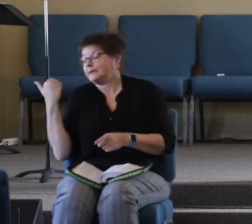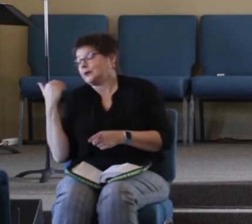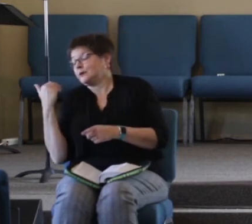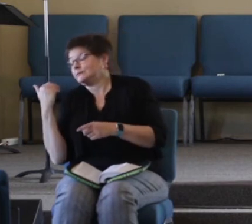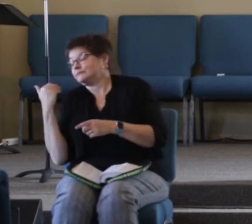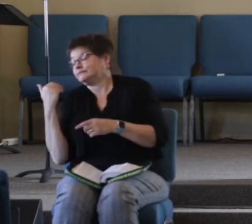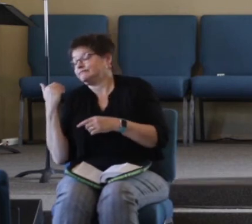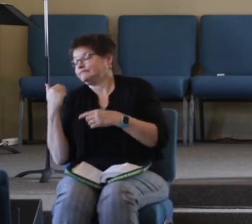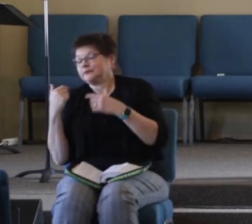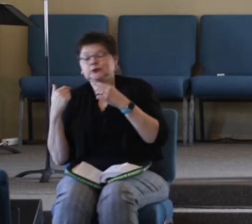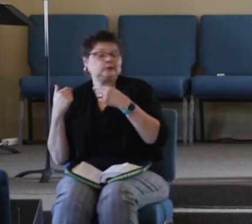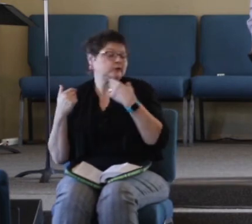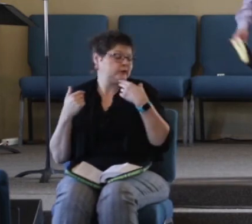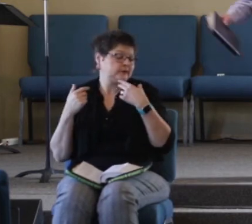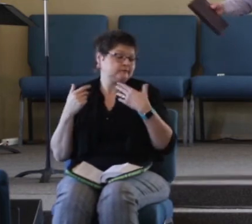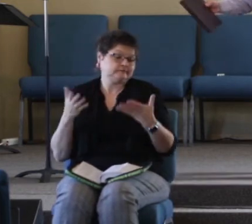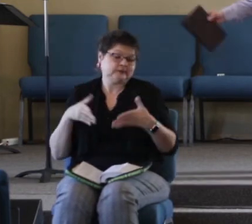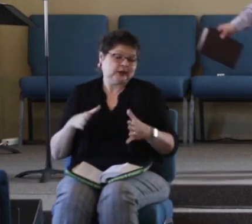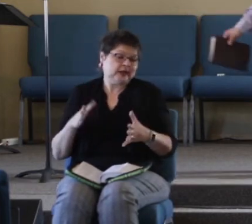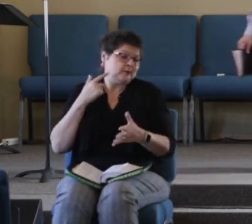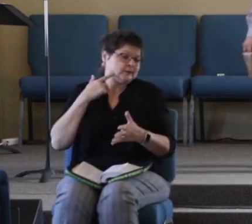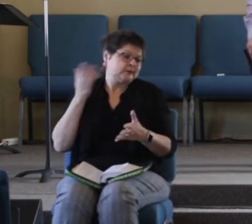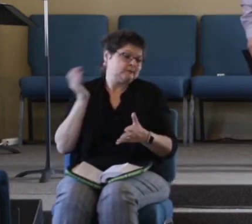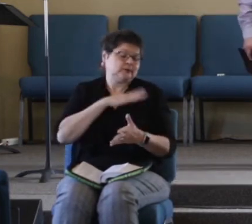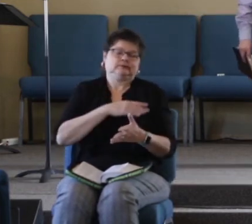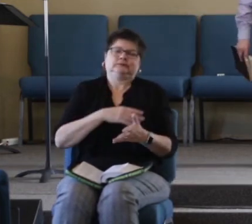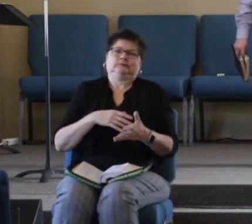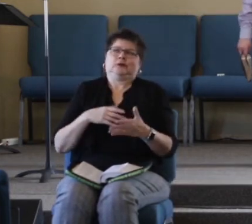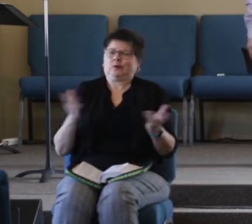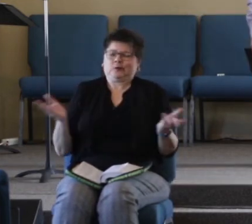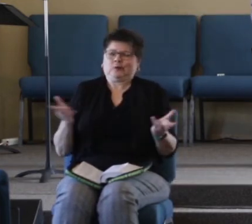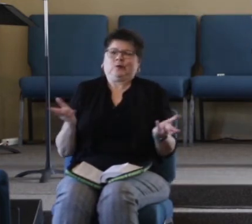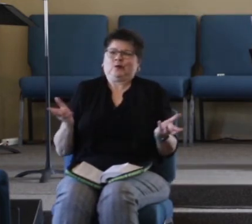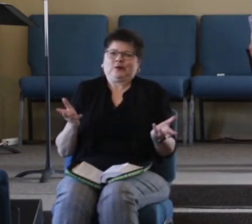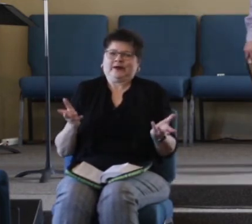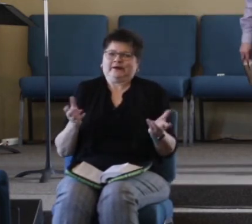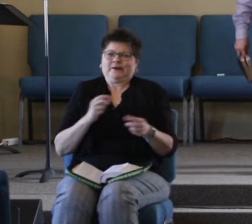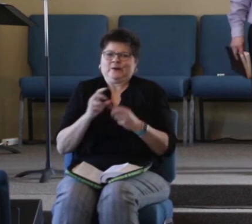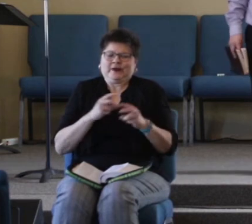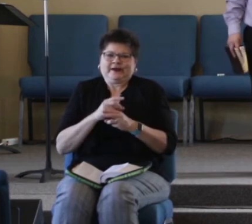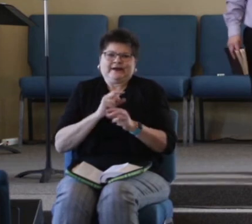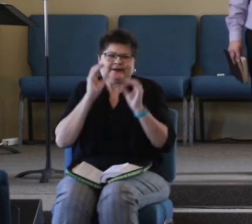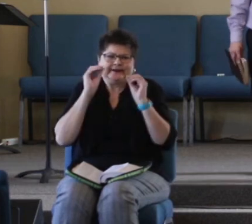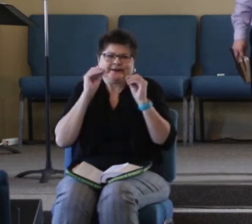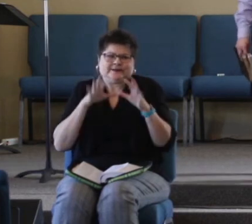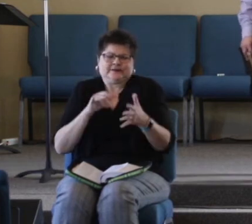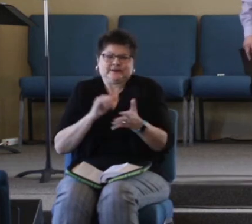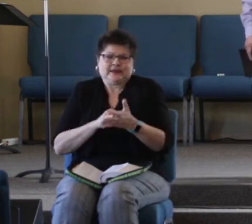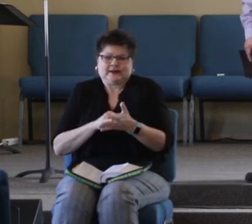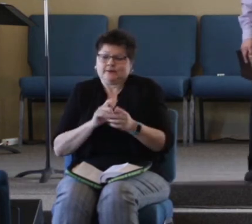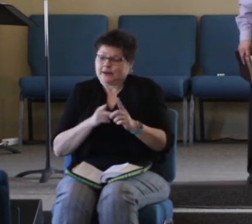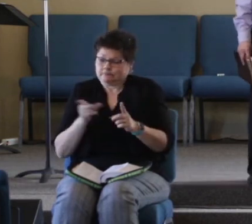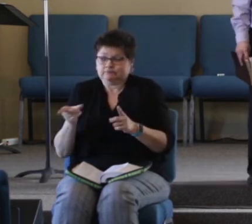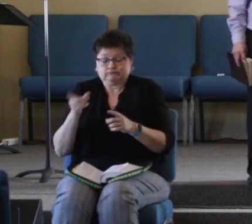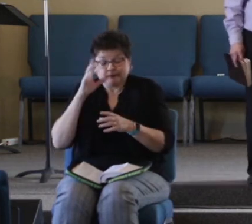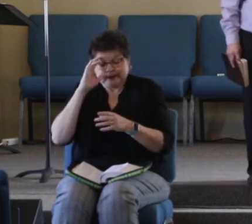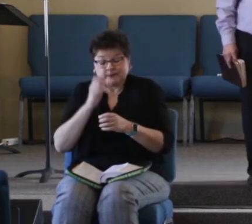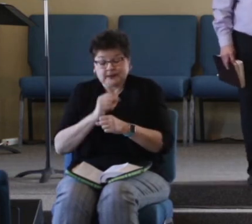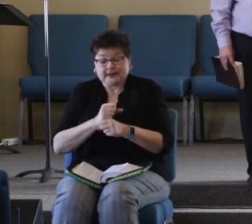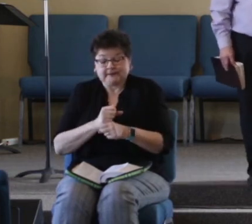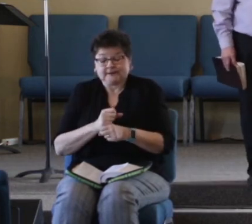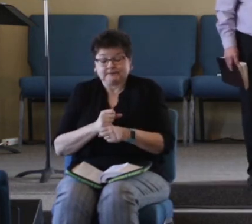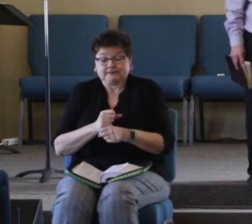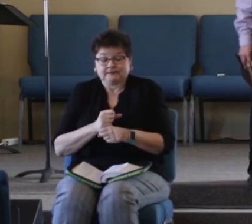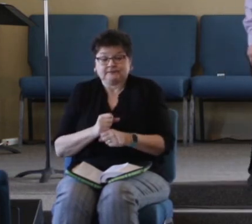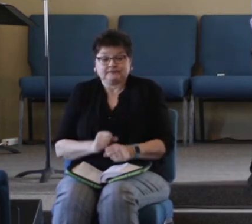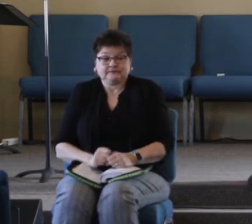right cheek and let him slap you on your right. What? What kind of teacher is this? And yet they believed. Because